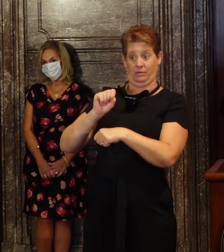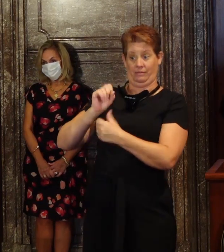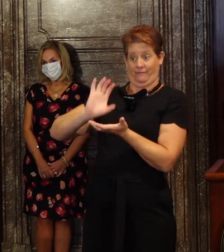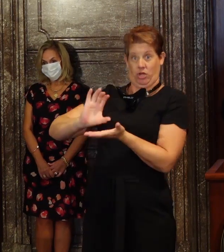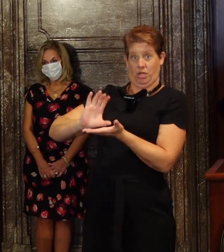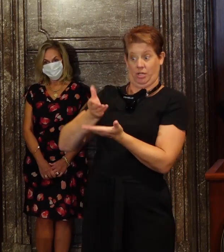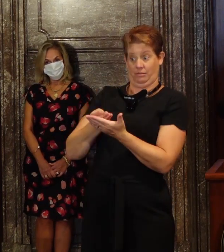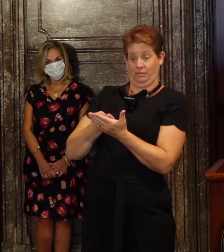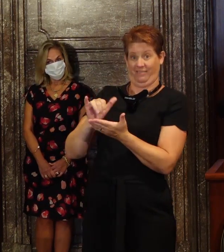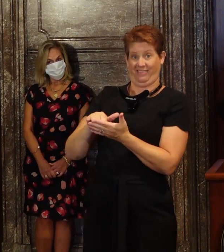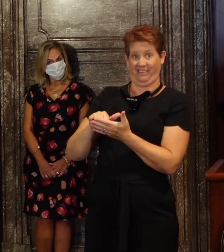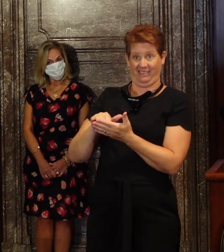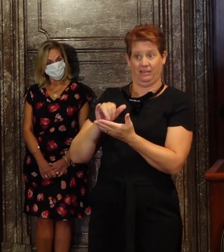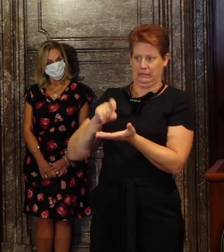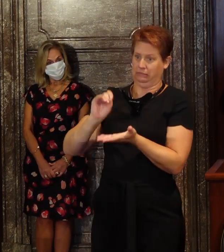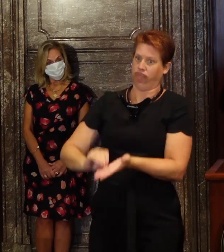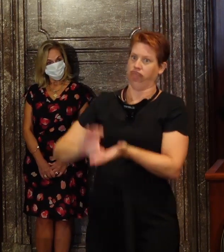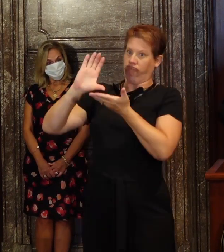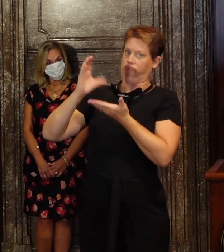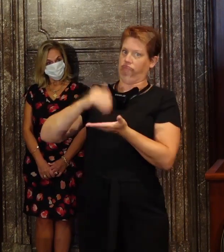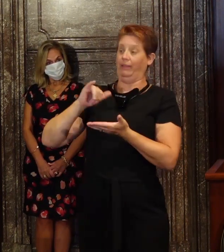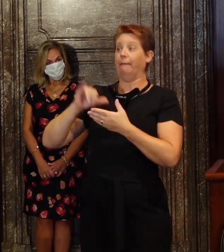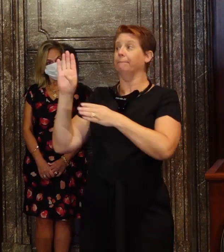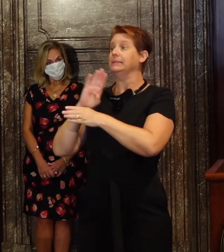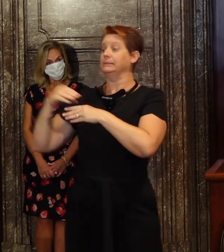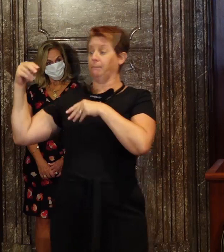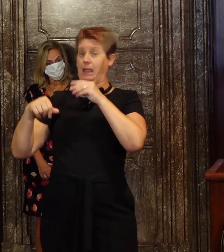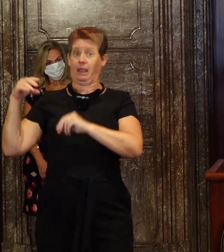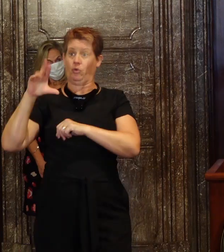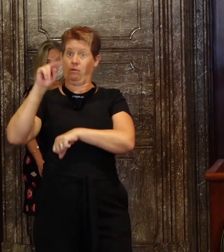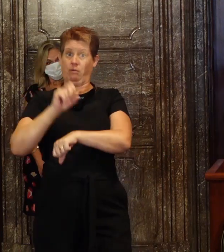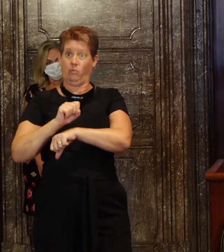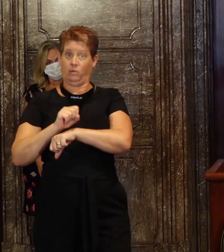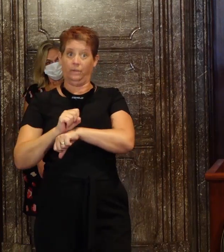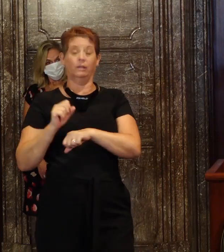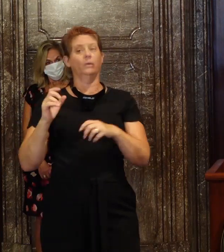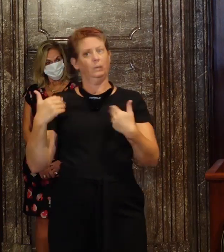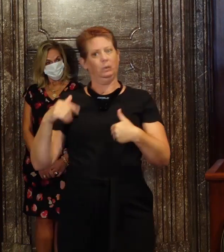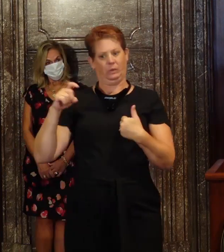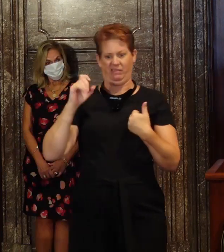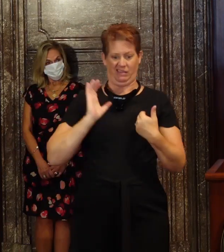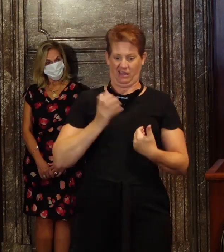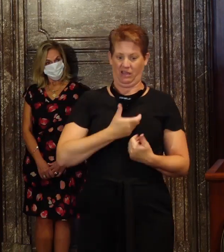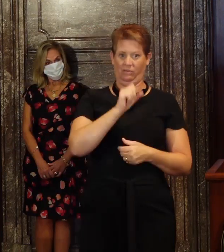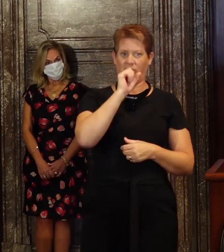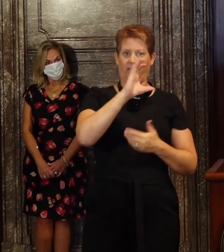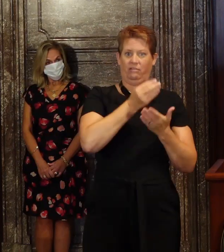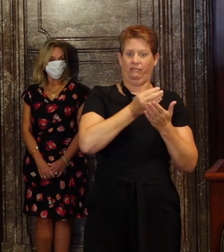know, that's where the businesses pay the money in for unemployment. We've taken, I guess, out of South Carolina funds in